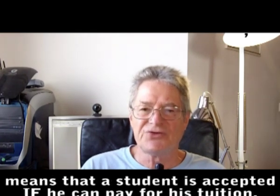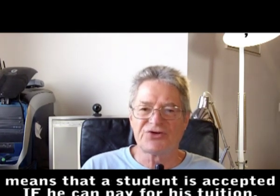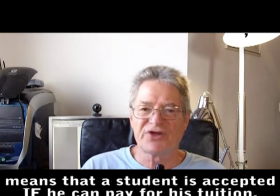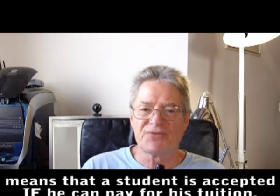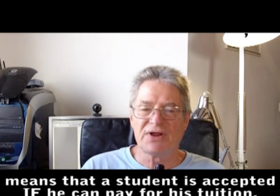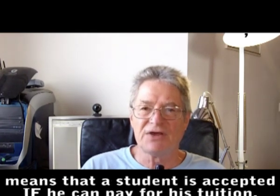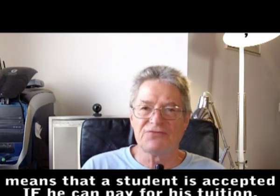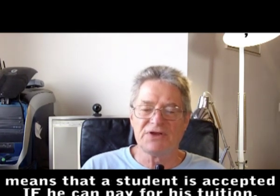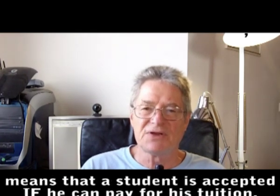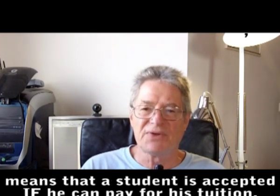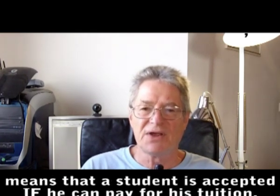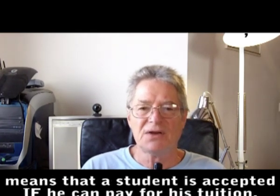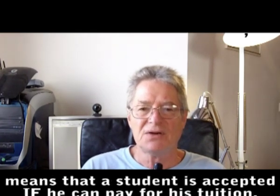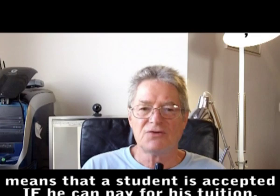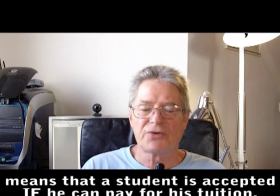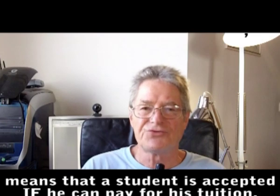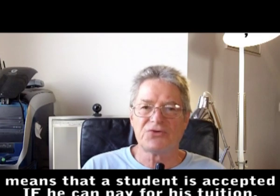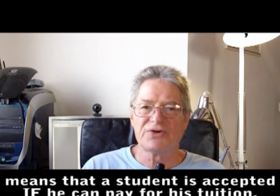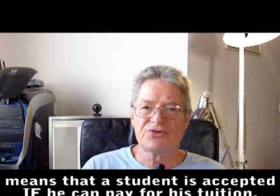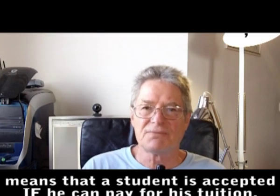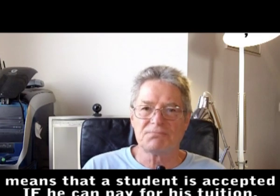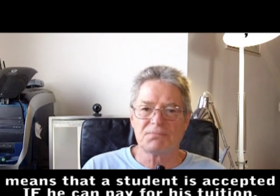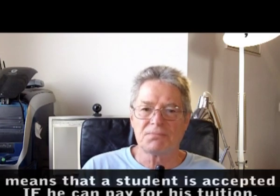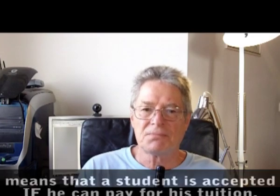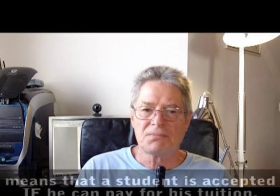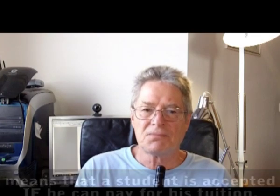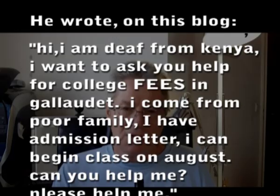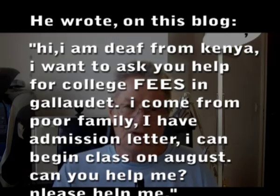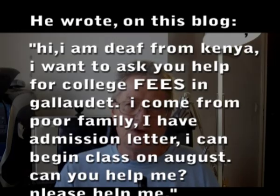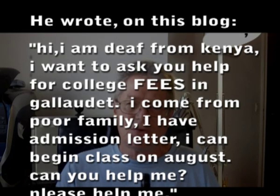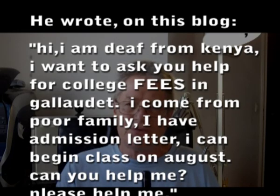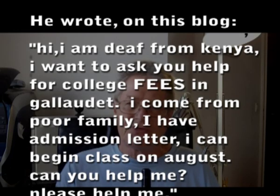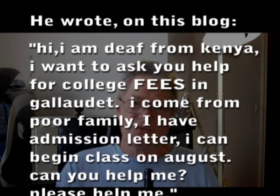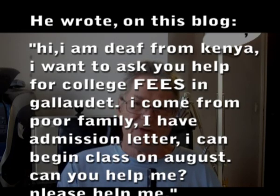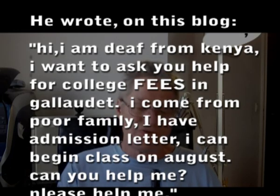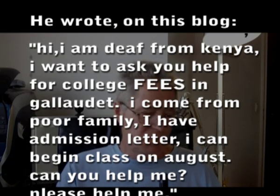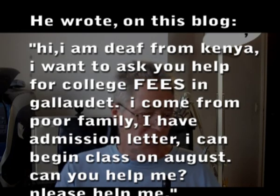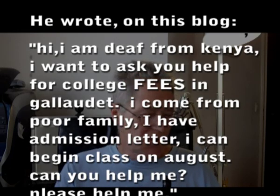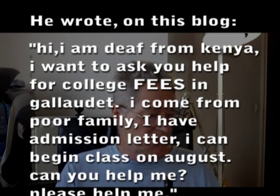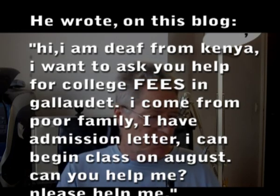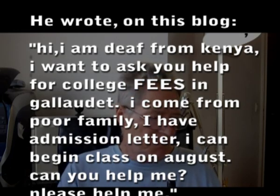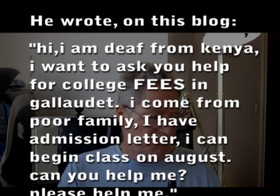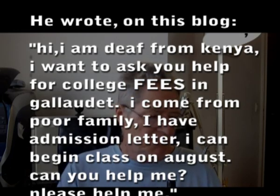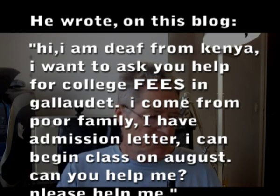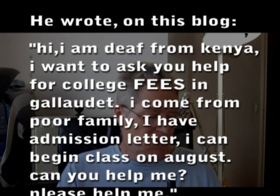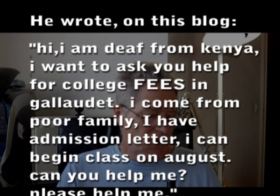is accepted if he can pay for his tuition. He wrote on this blog,